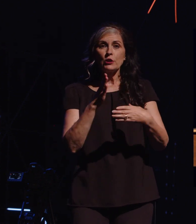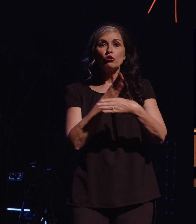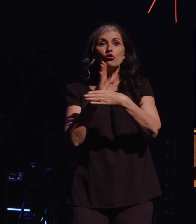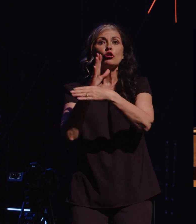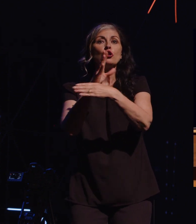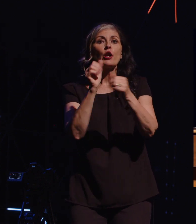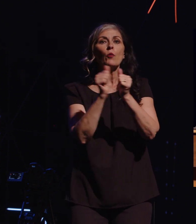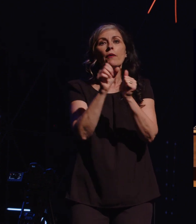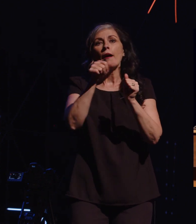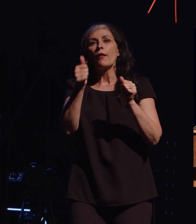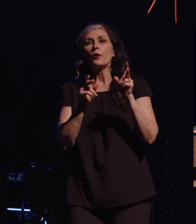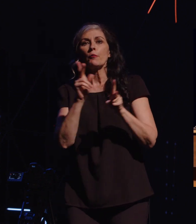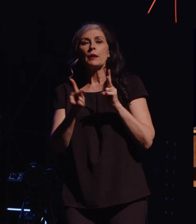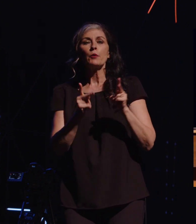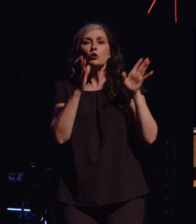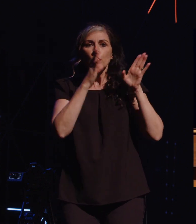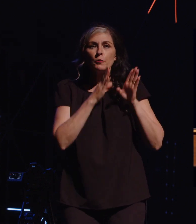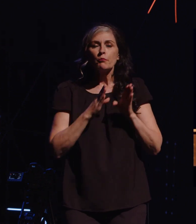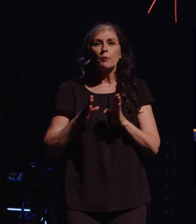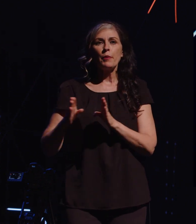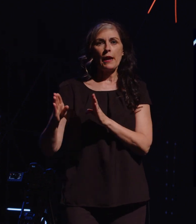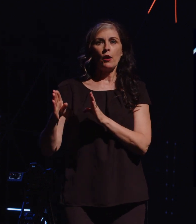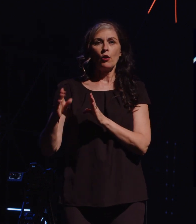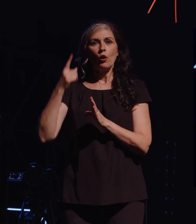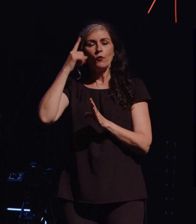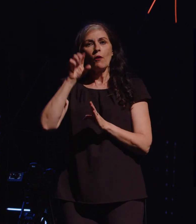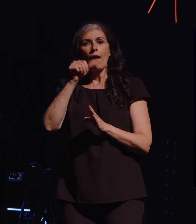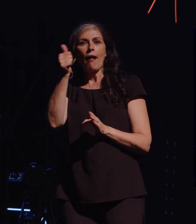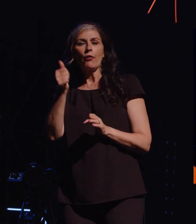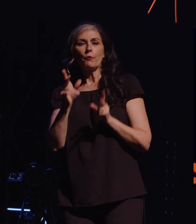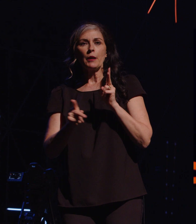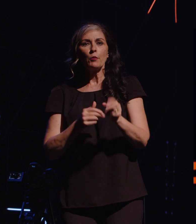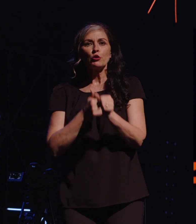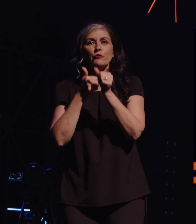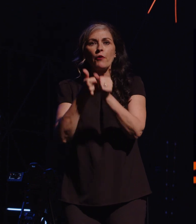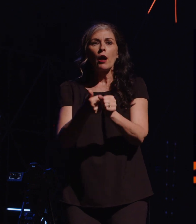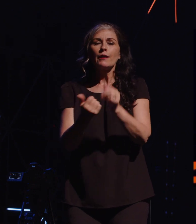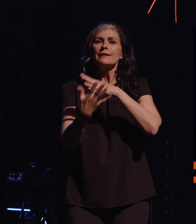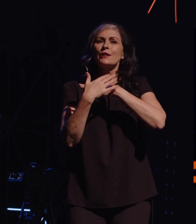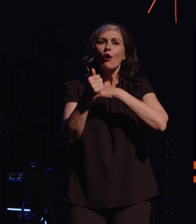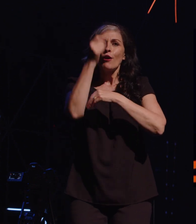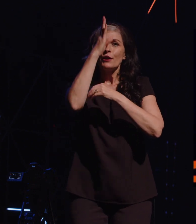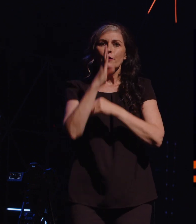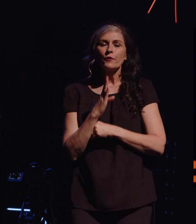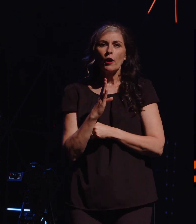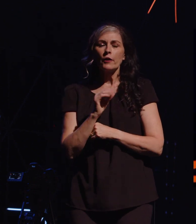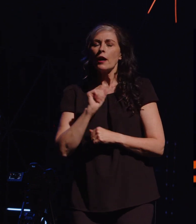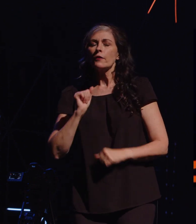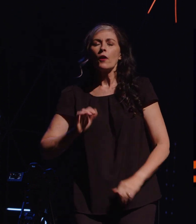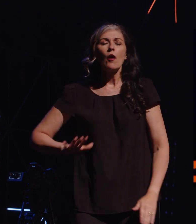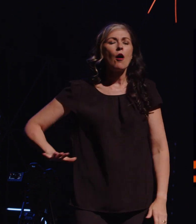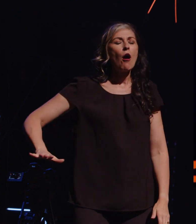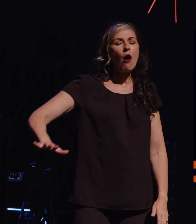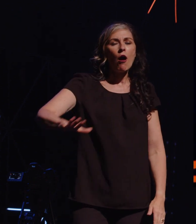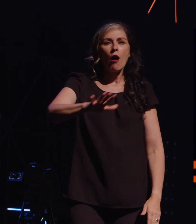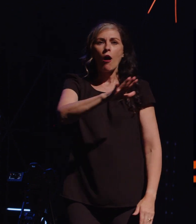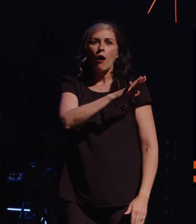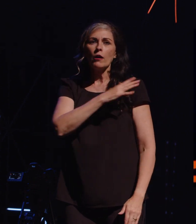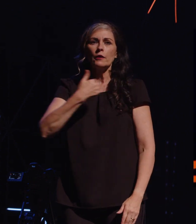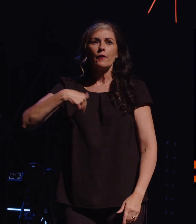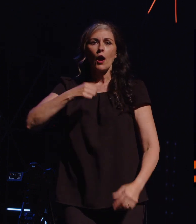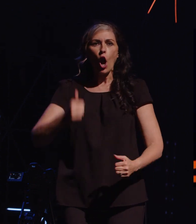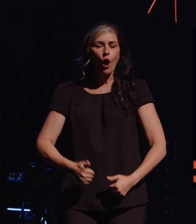other people and prepare the way for other people to follow him. This is the calling of God on all of our